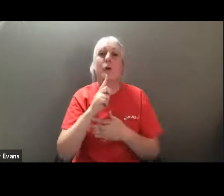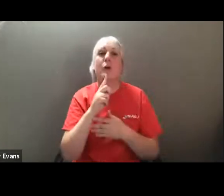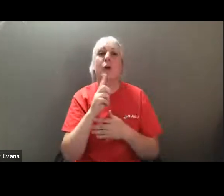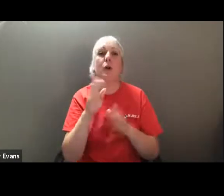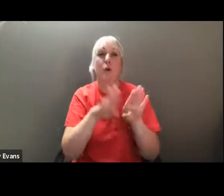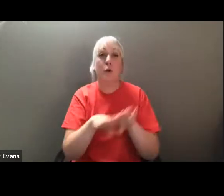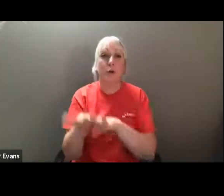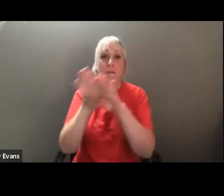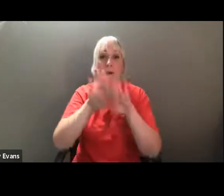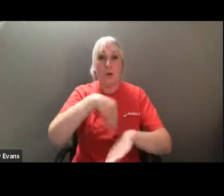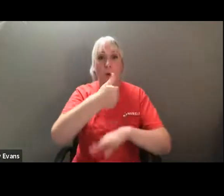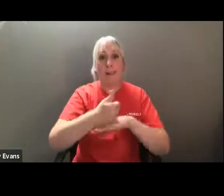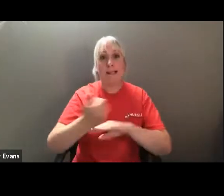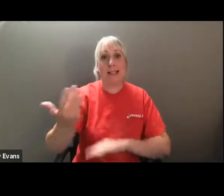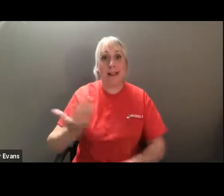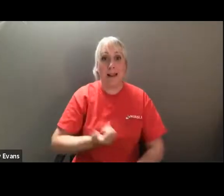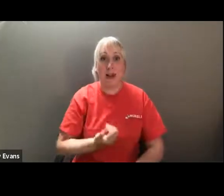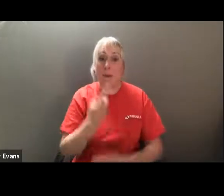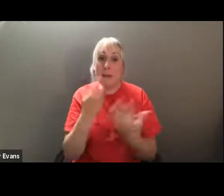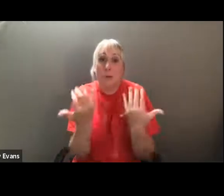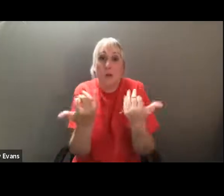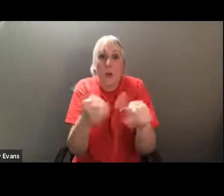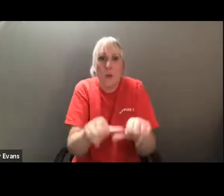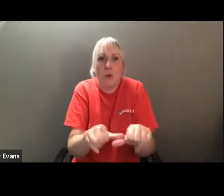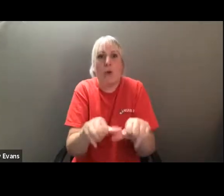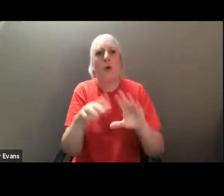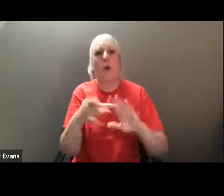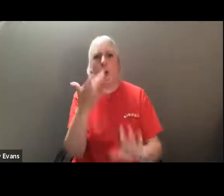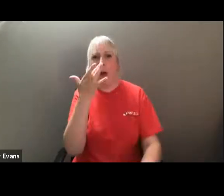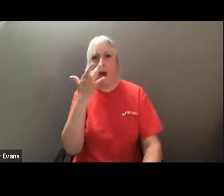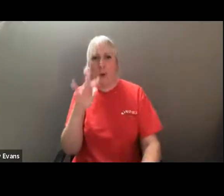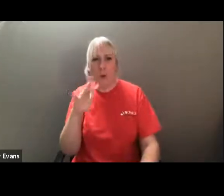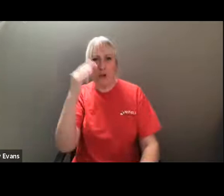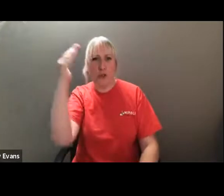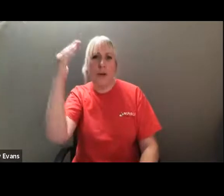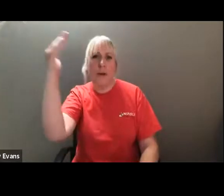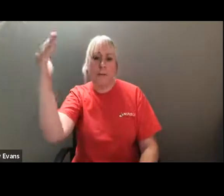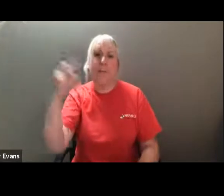or Illusion. My name is Ellen Clifford, and I'm a member of the